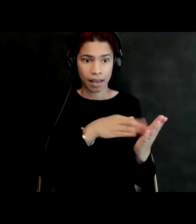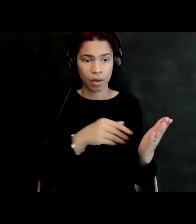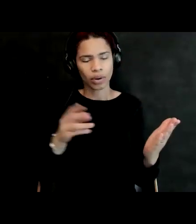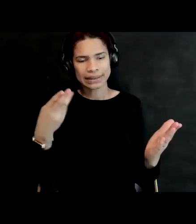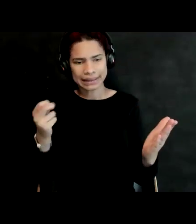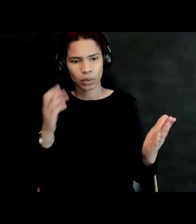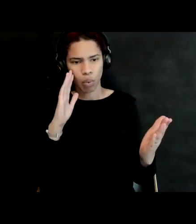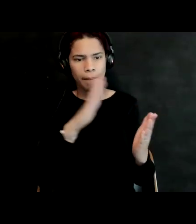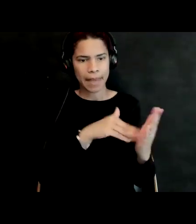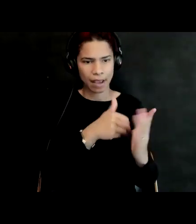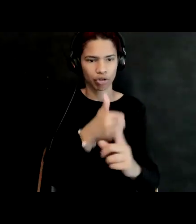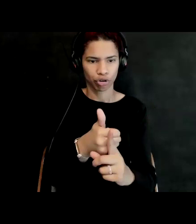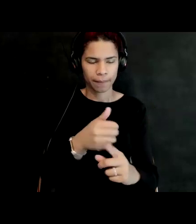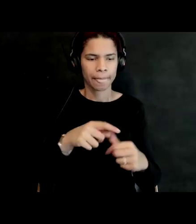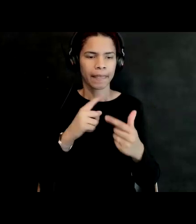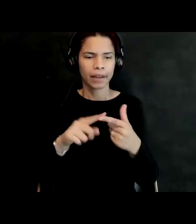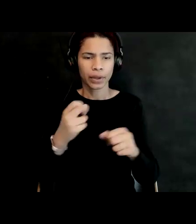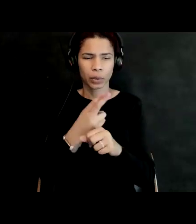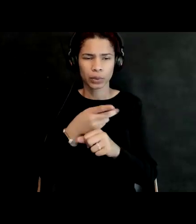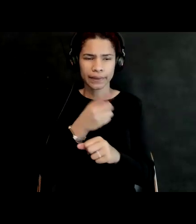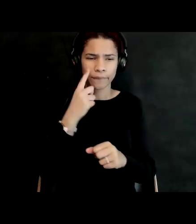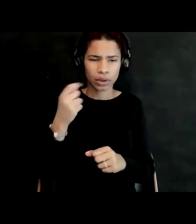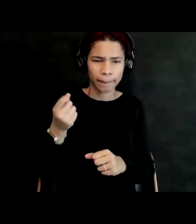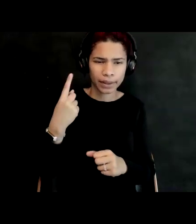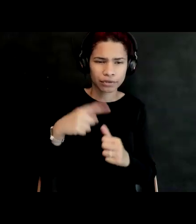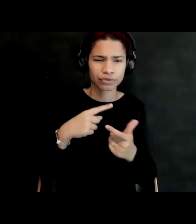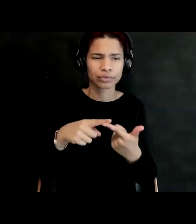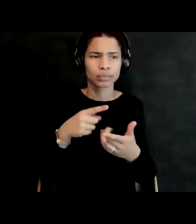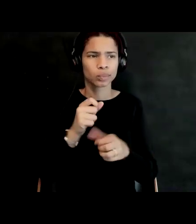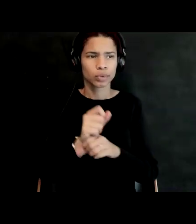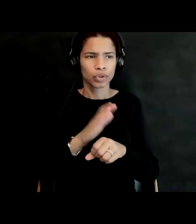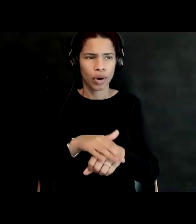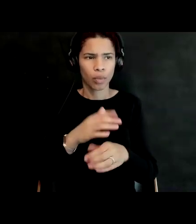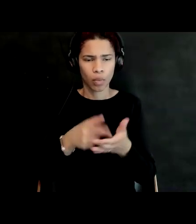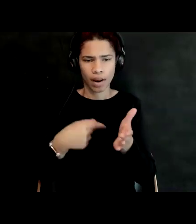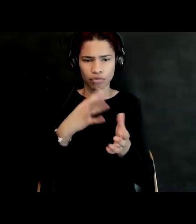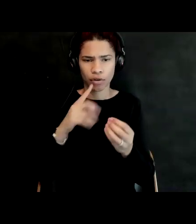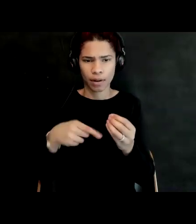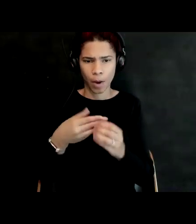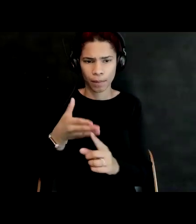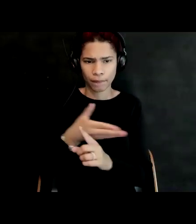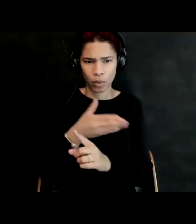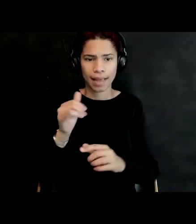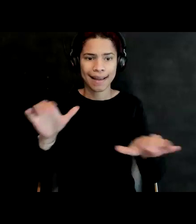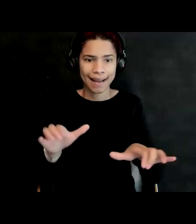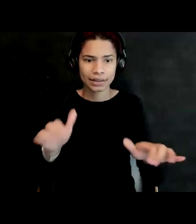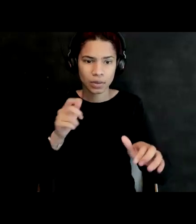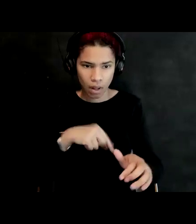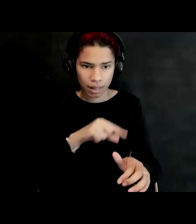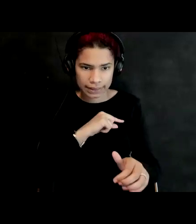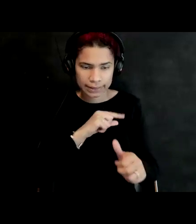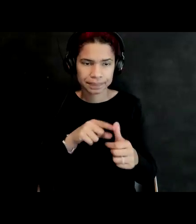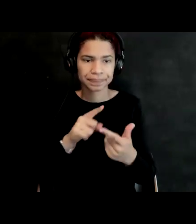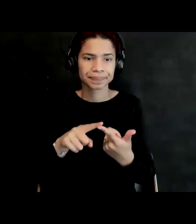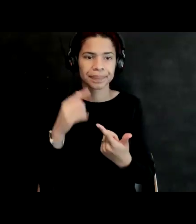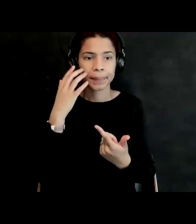You could then work on the things that I talked about earlier in terms of acting qualities. And then you can memorize, and then